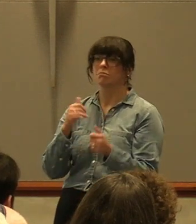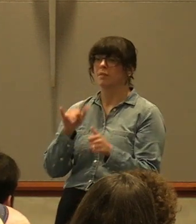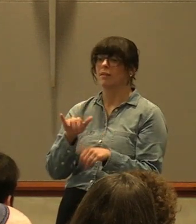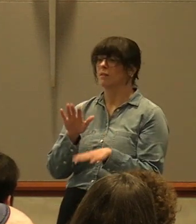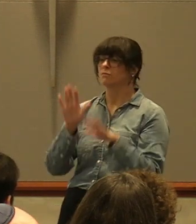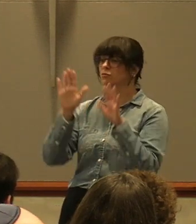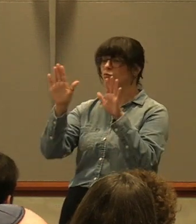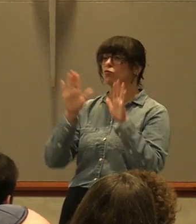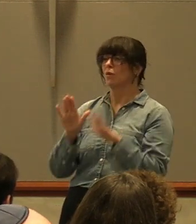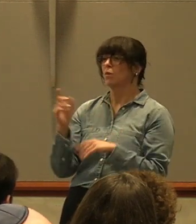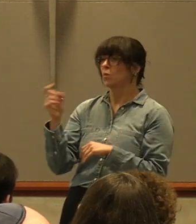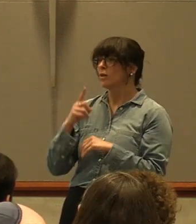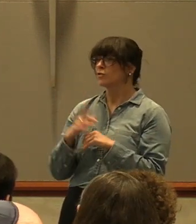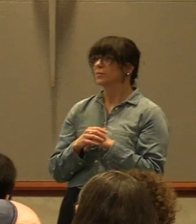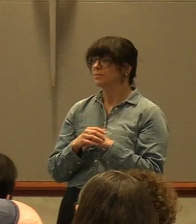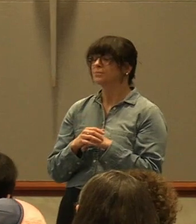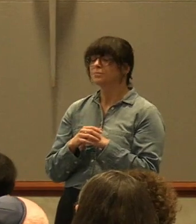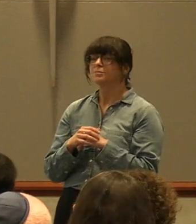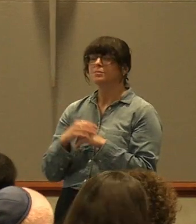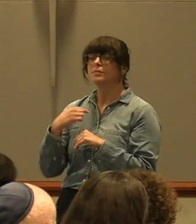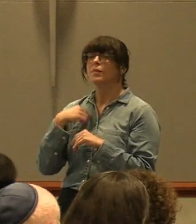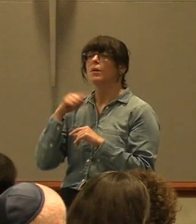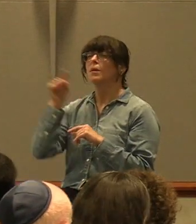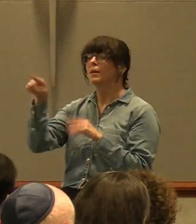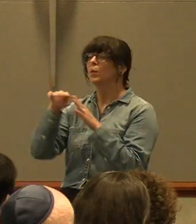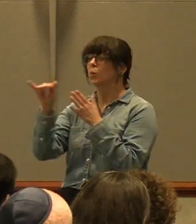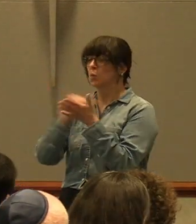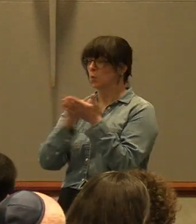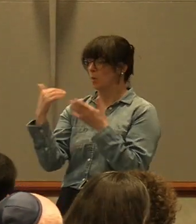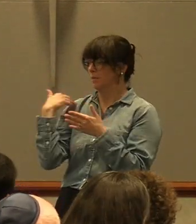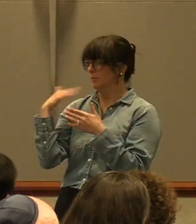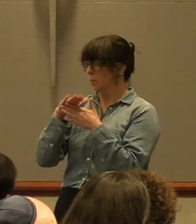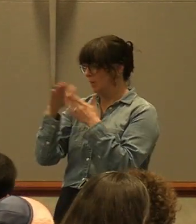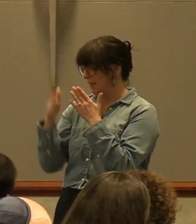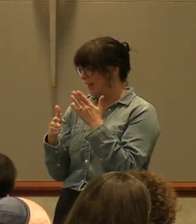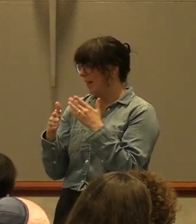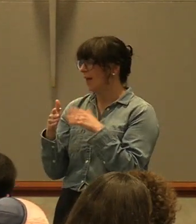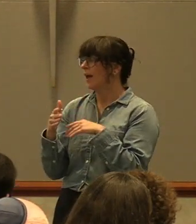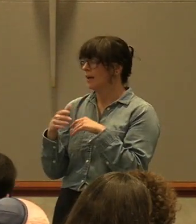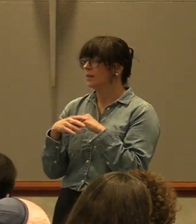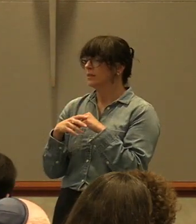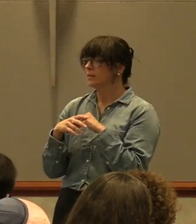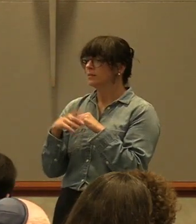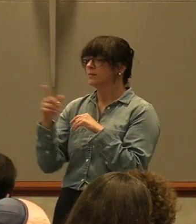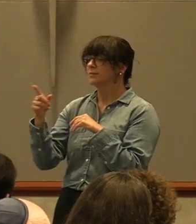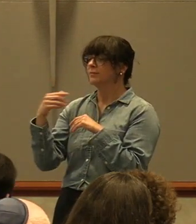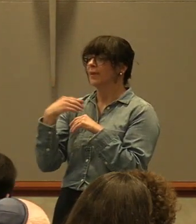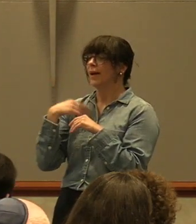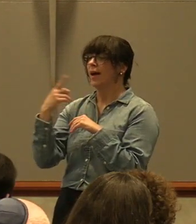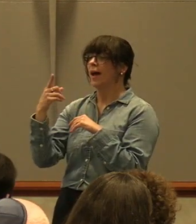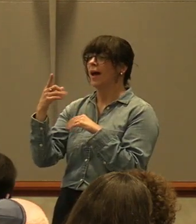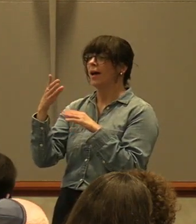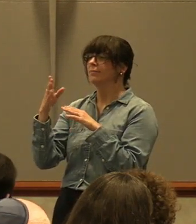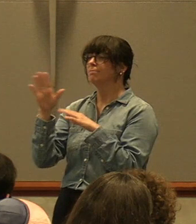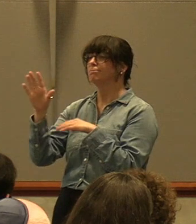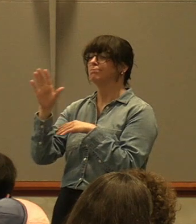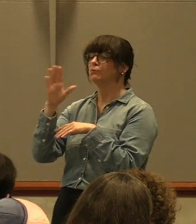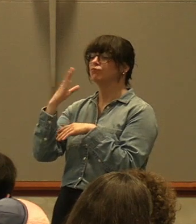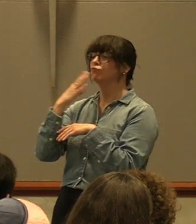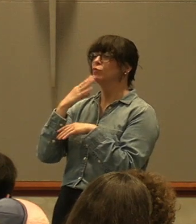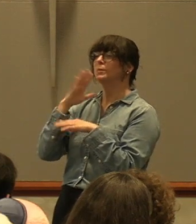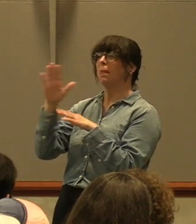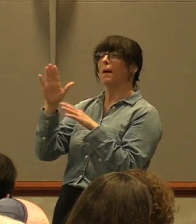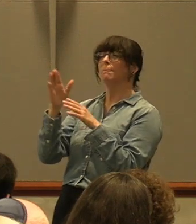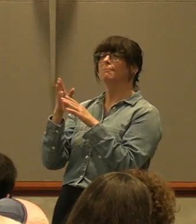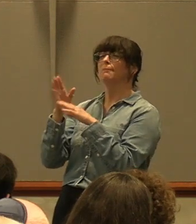and I was in New York this past weekend. It was the Jerusalem Post's 90th anniversary, and